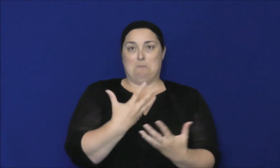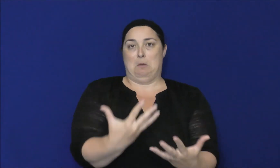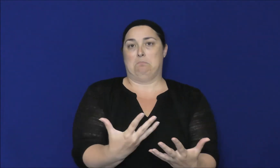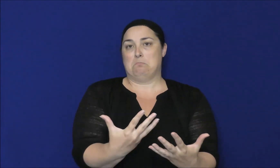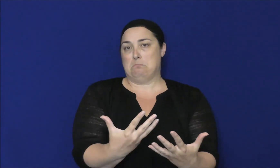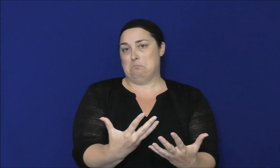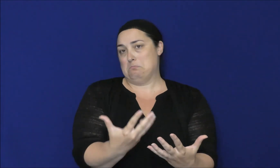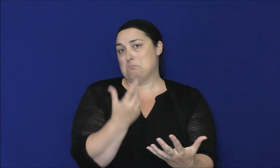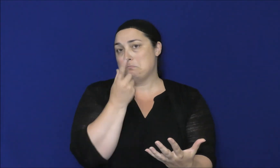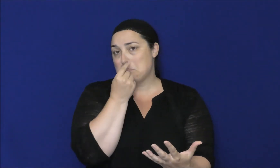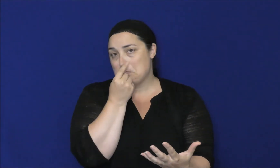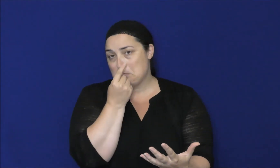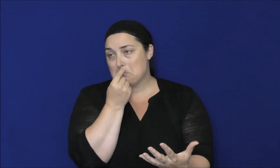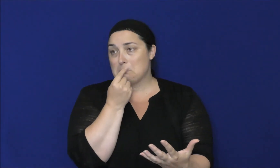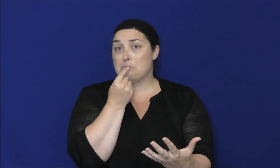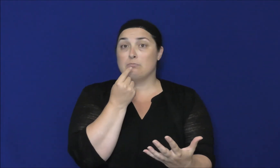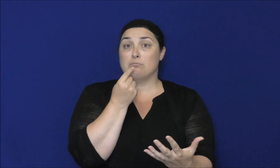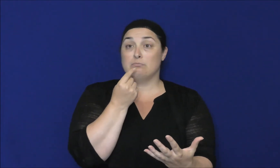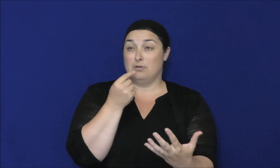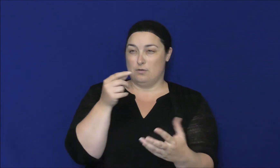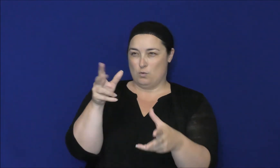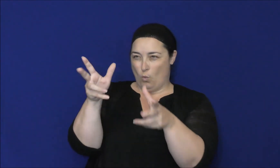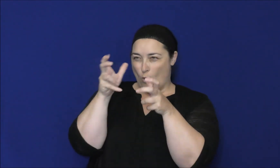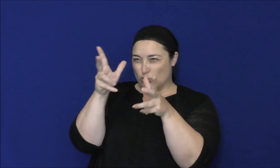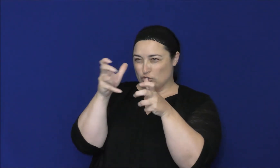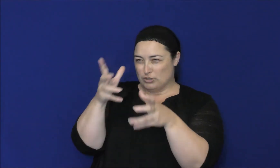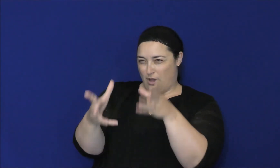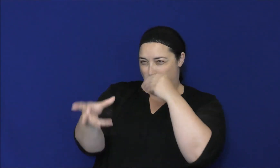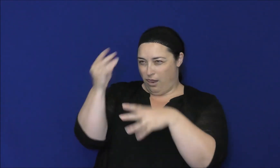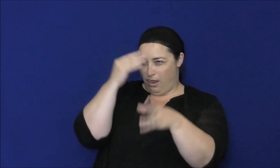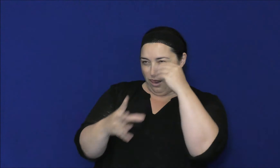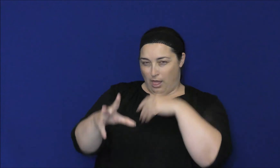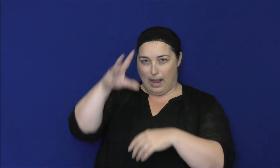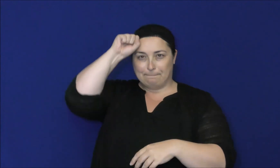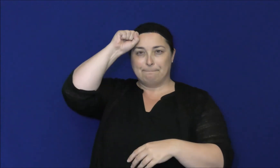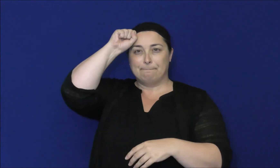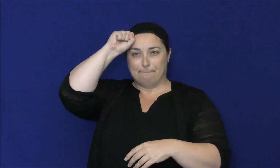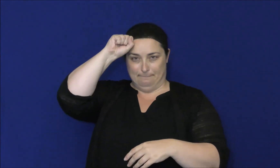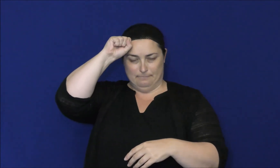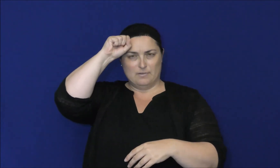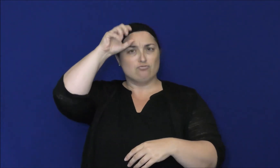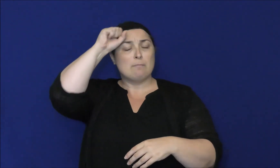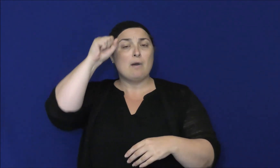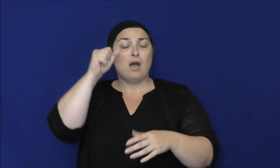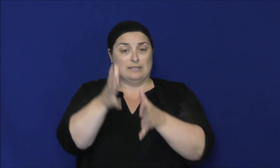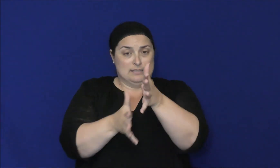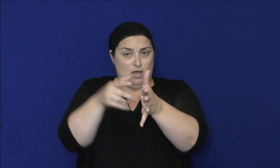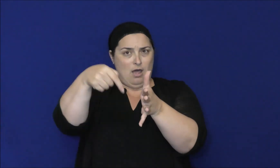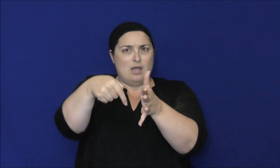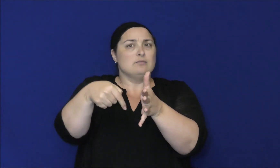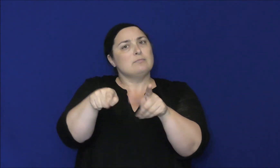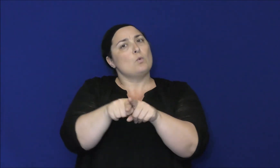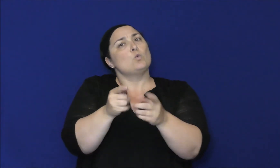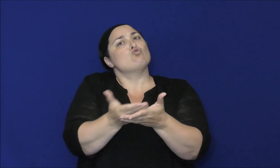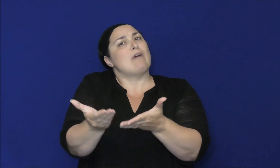and have good memory skills and can take on the language and the grammar because it doesn't follow English word order. And